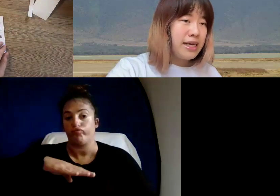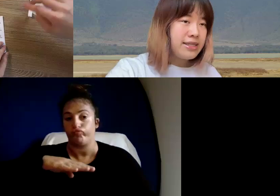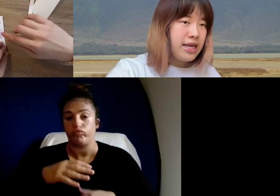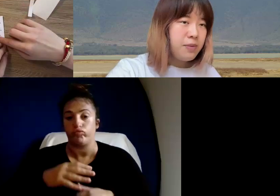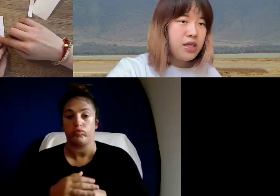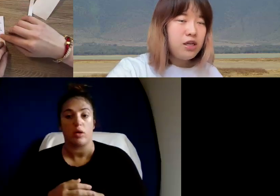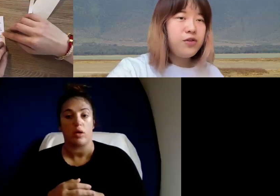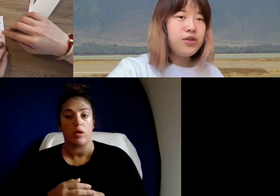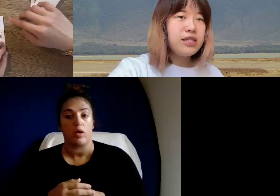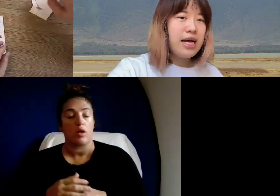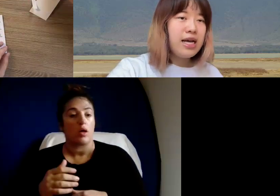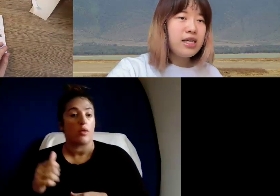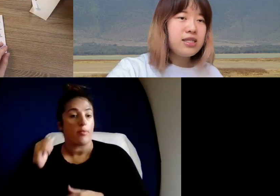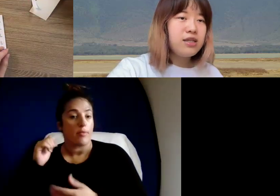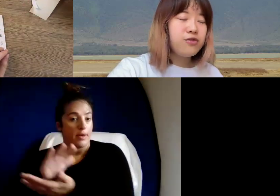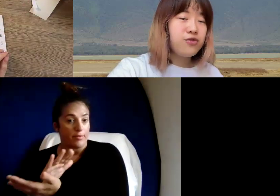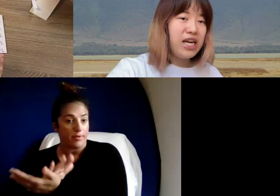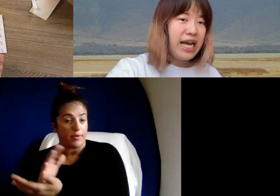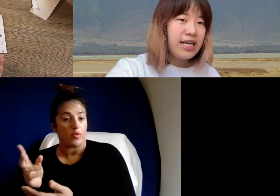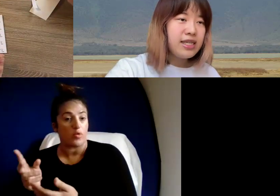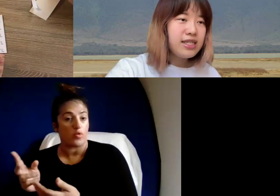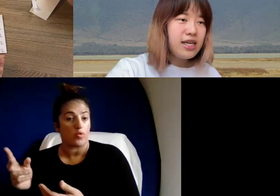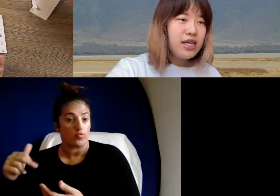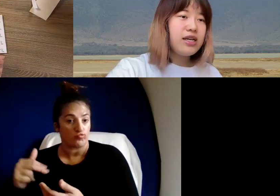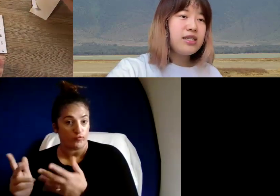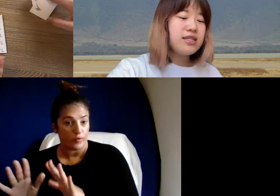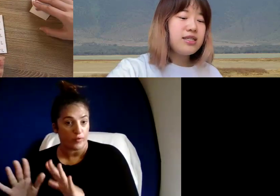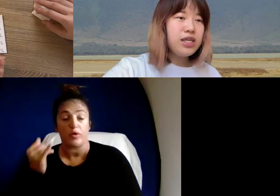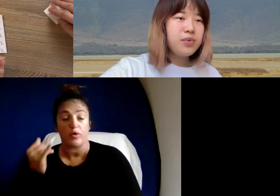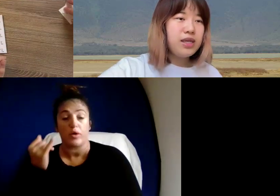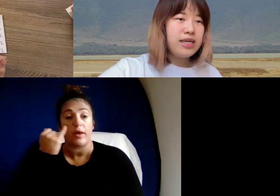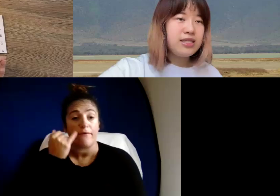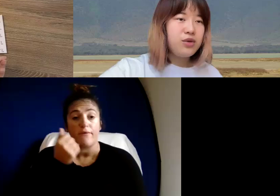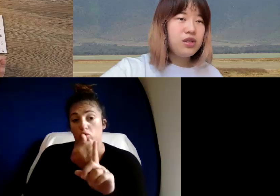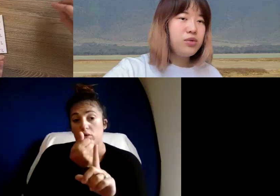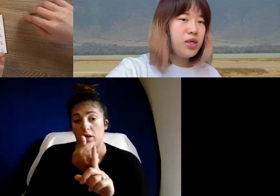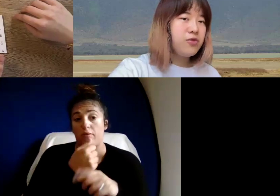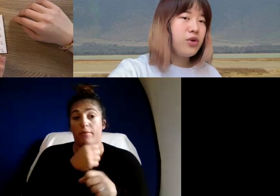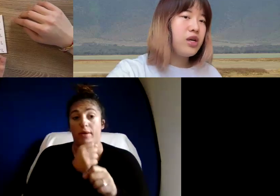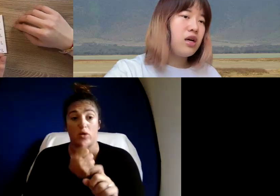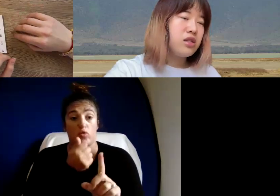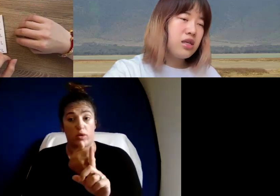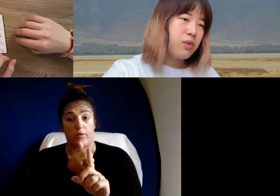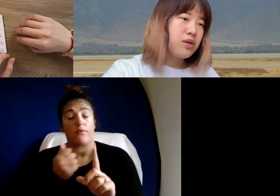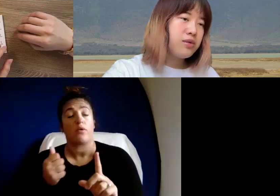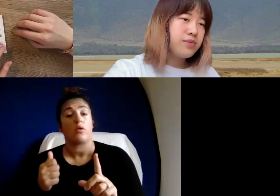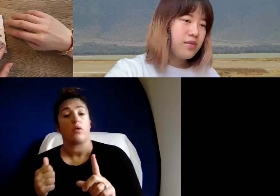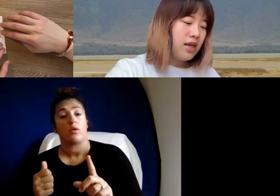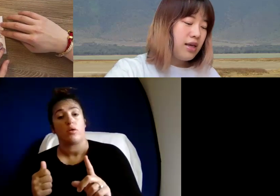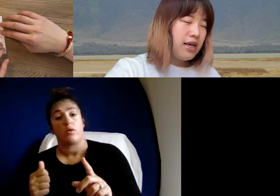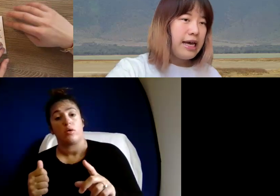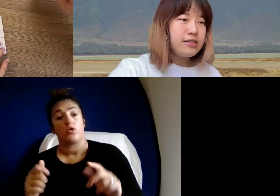follow my next step. If you decided to freehand it, you can simply place your aluminum foil on the